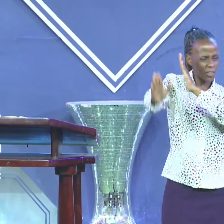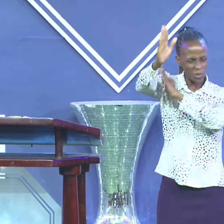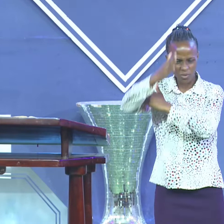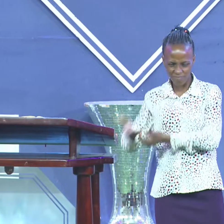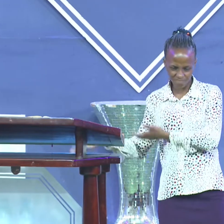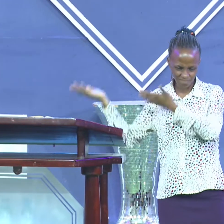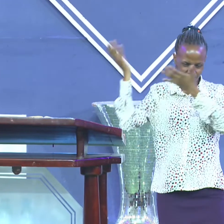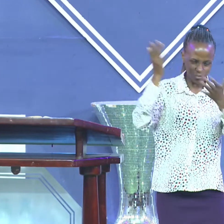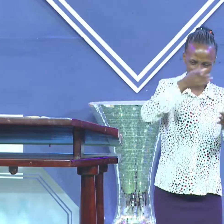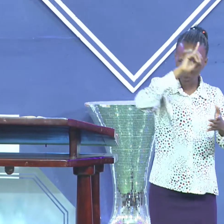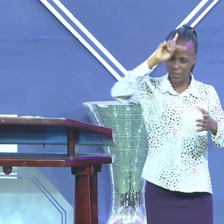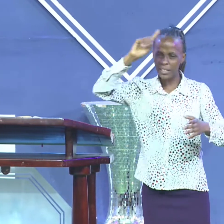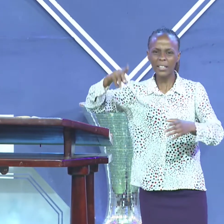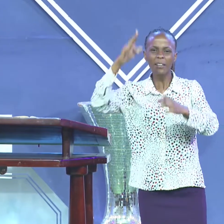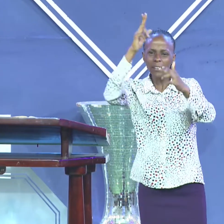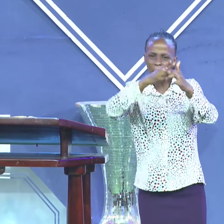And God brought evil